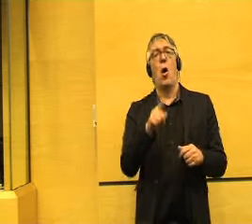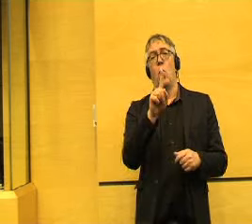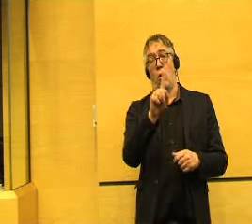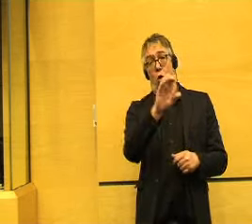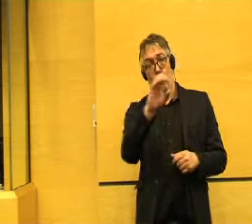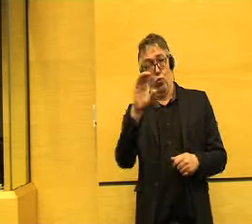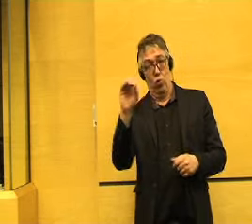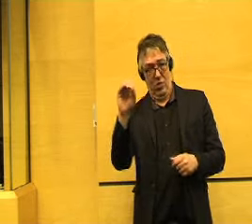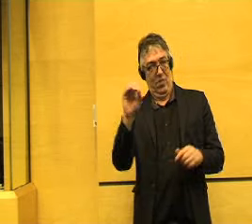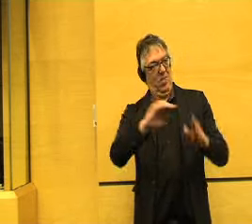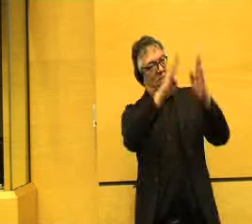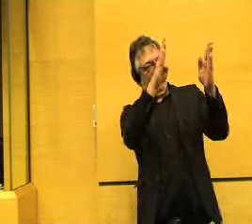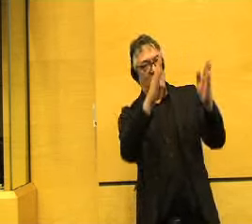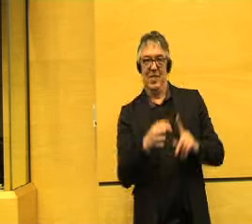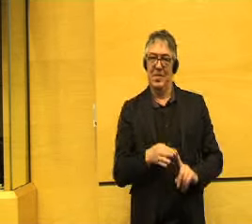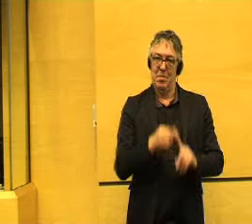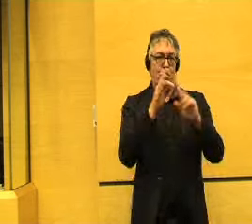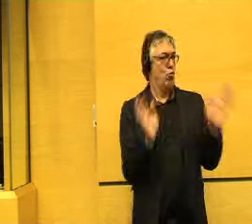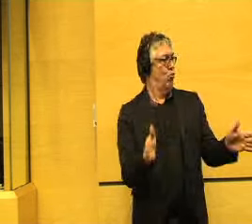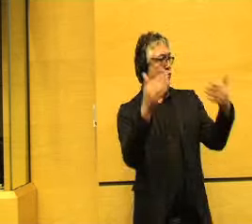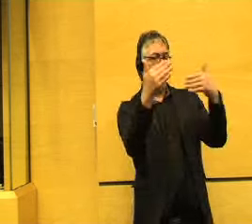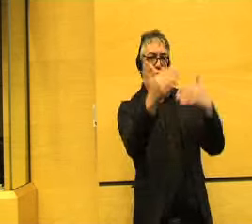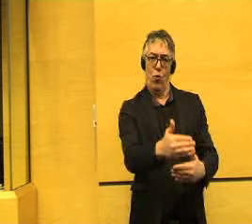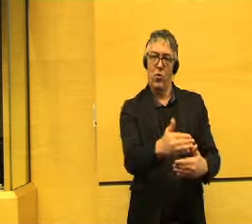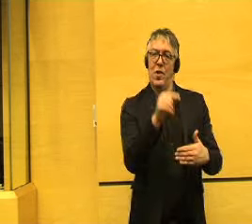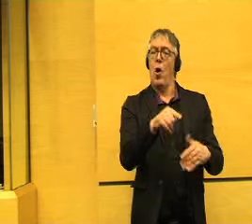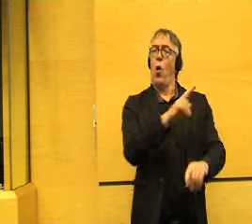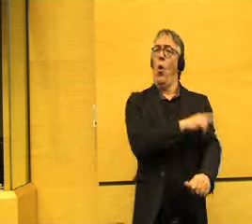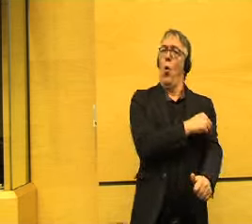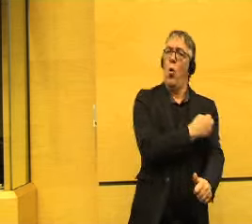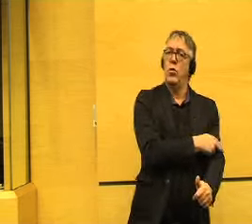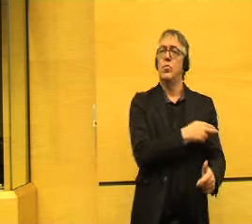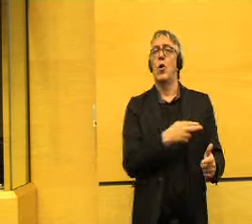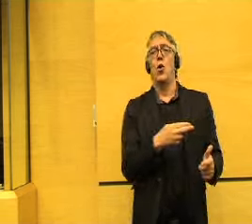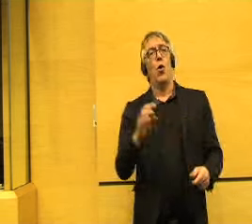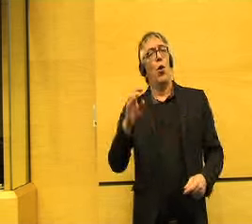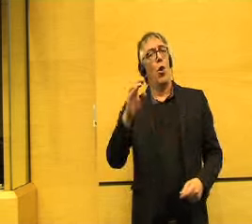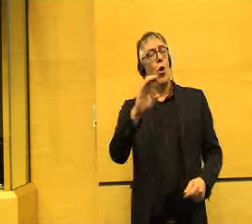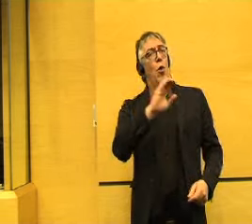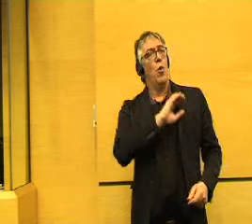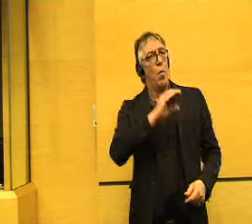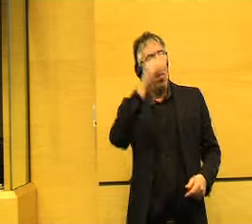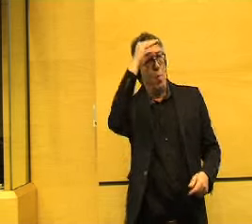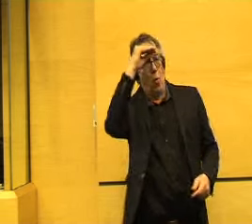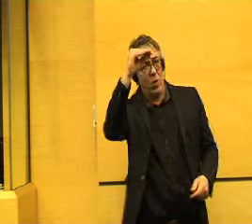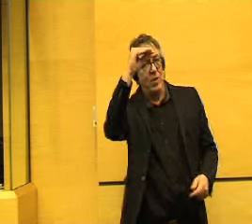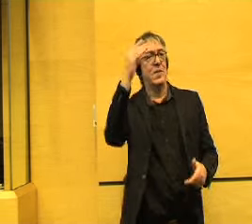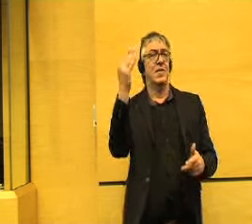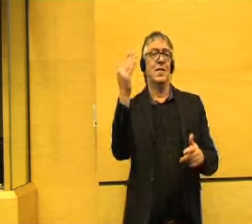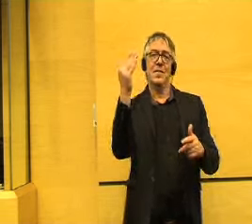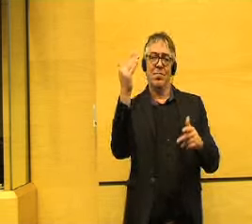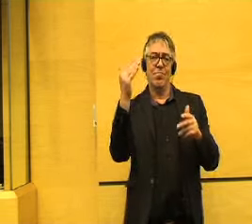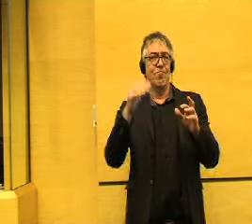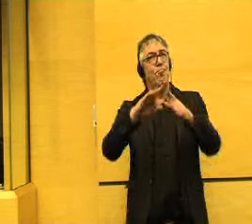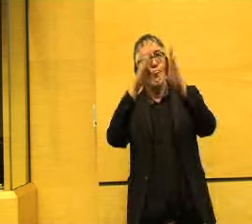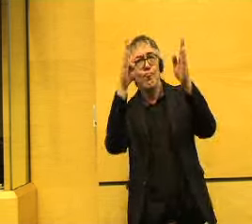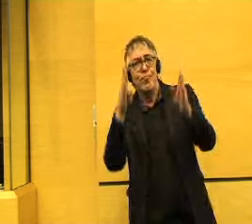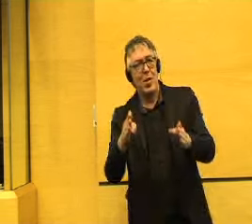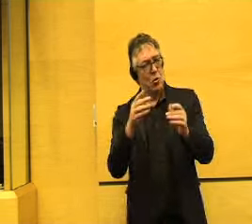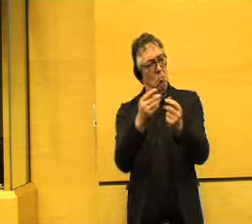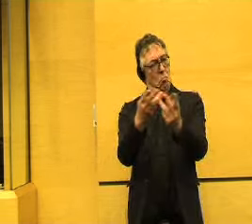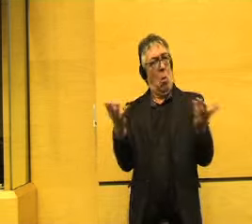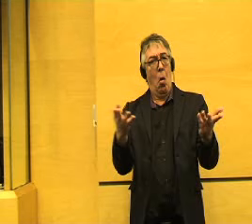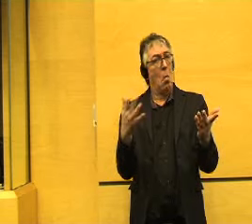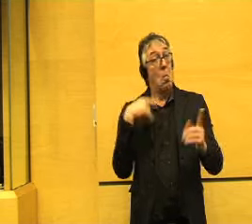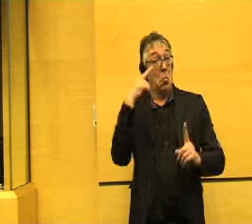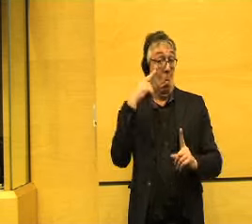stations, schools, private or governmental sectors. It is a very promising start and development, I believe. Mr. Bunton